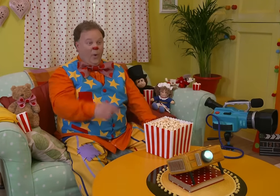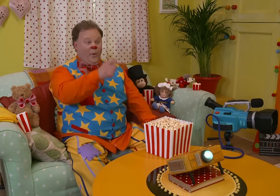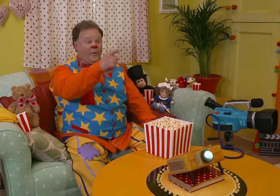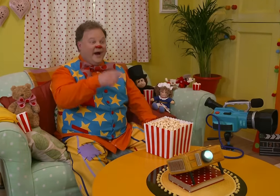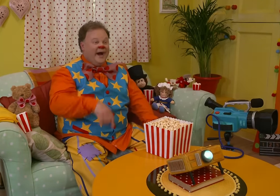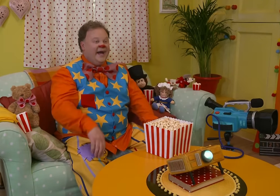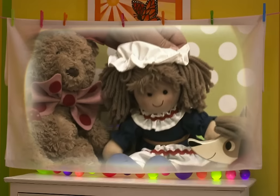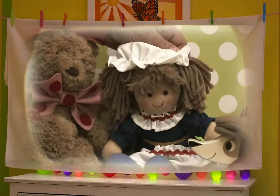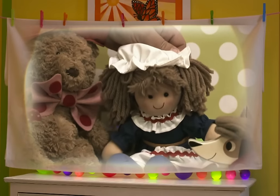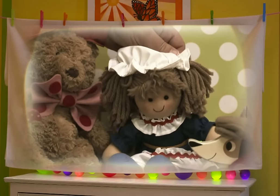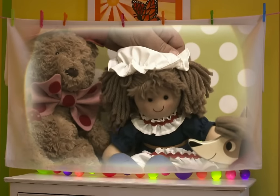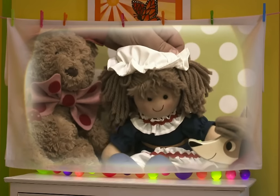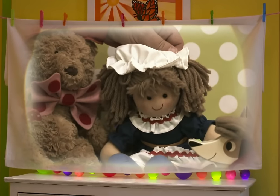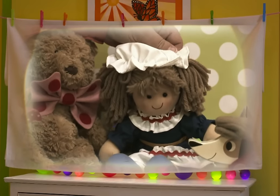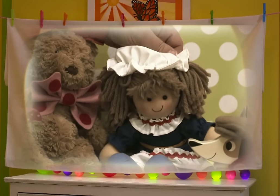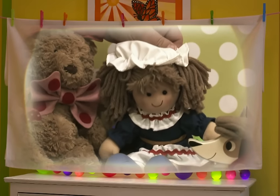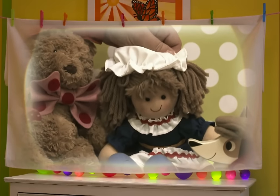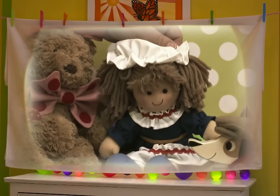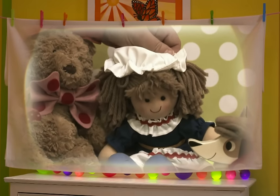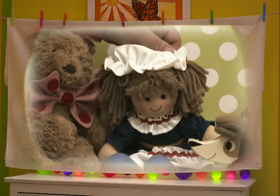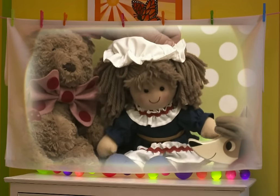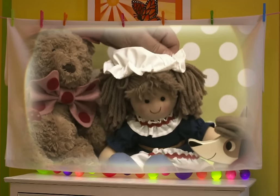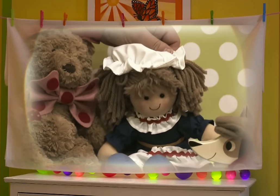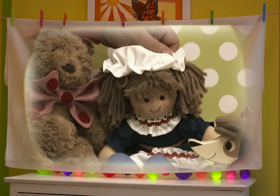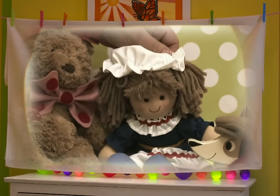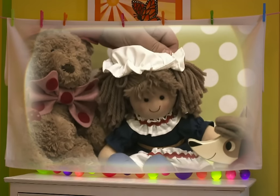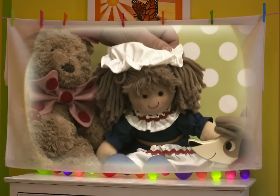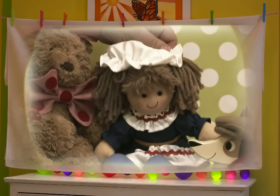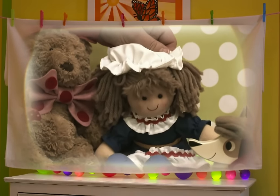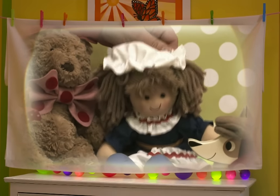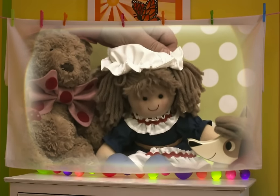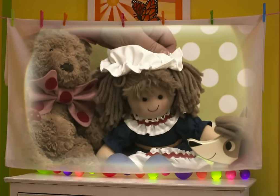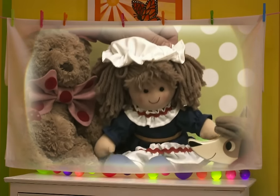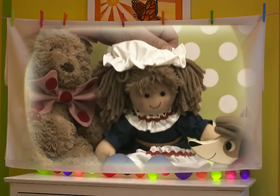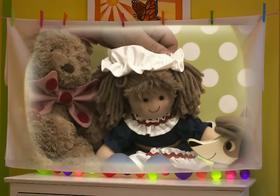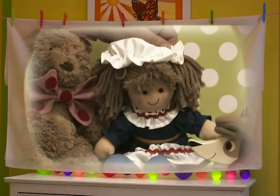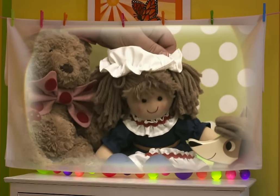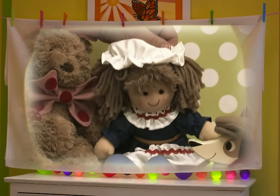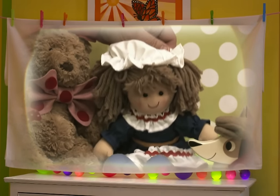Oh! Please come back soon and bring the frog princess with you.